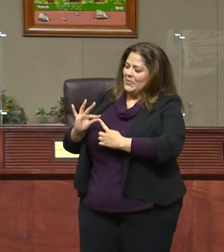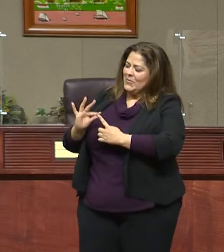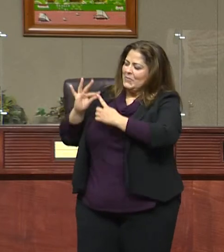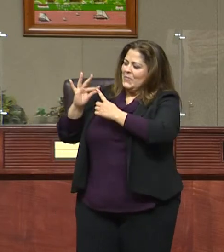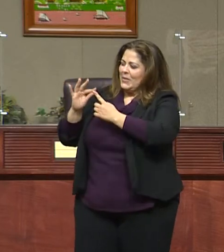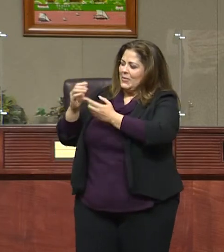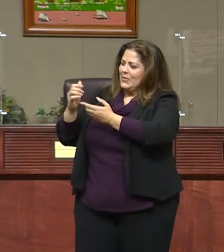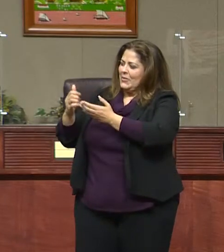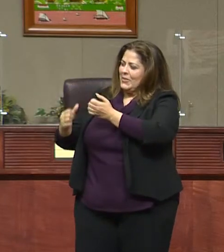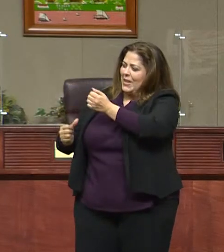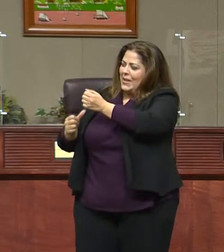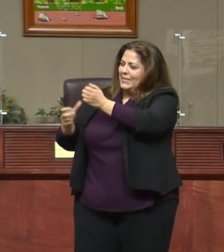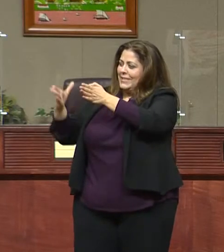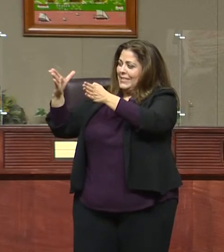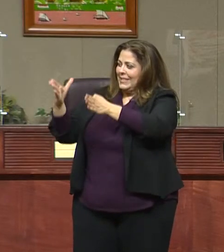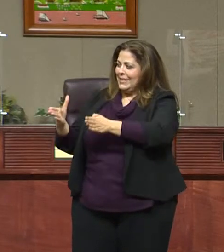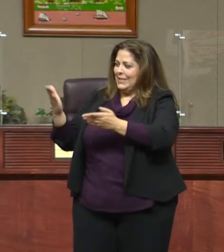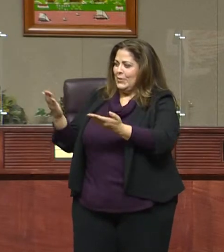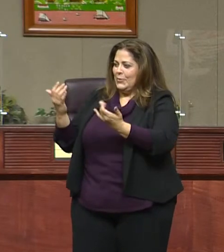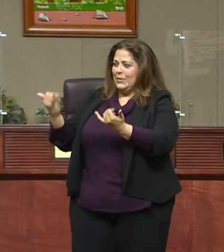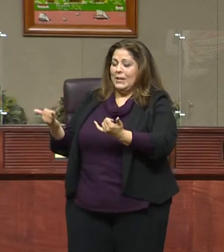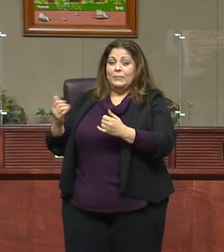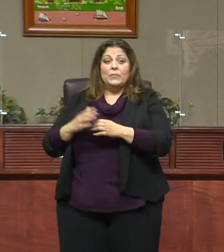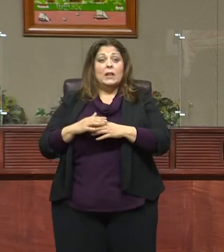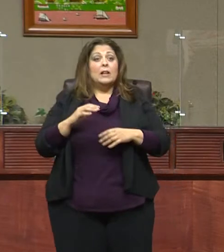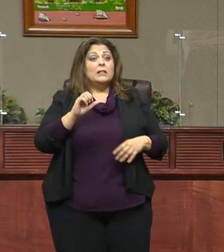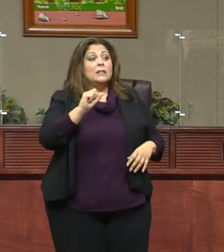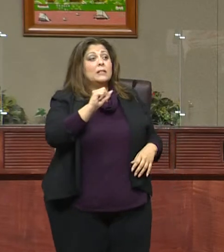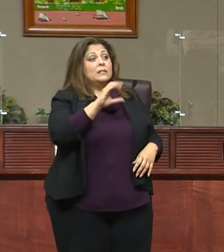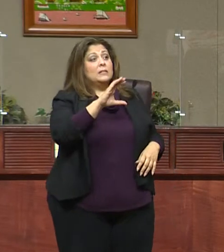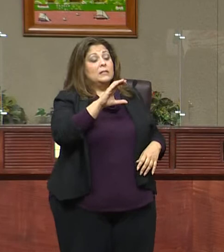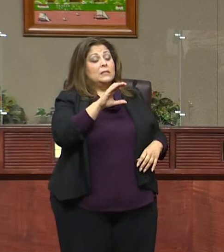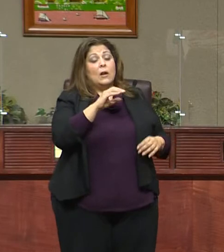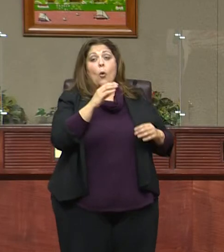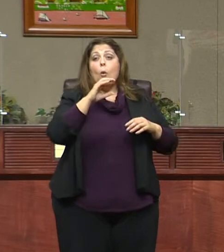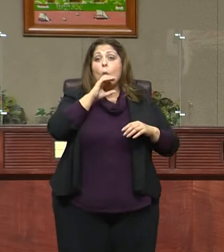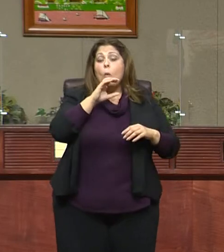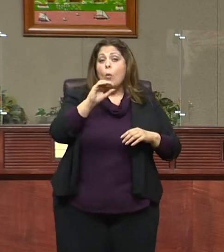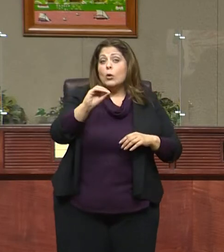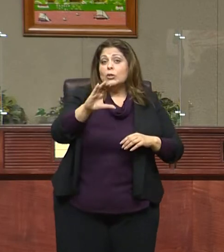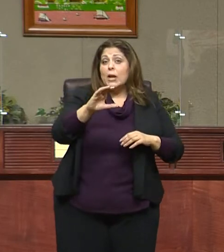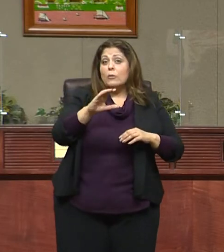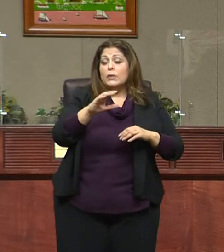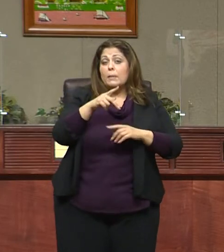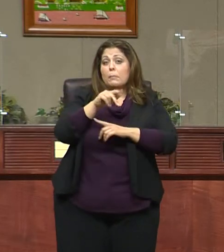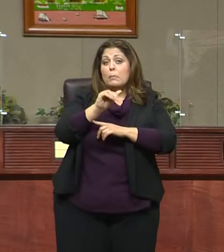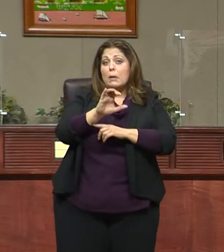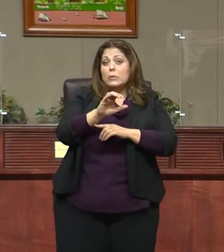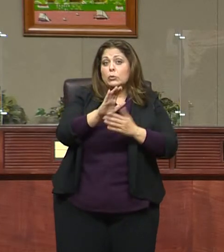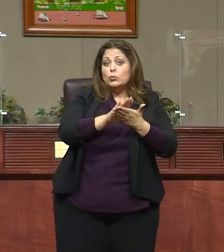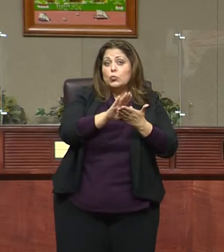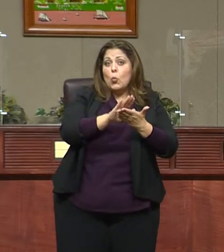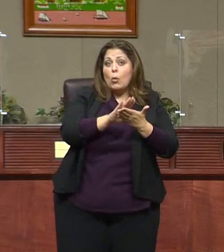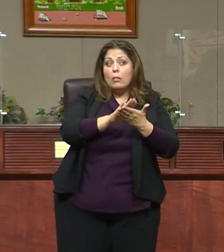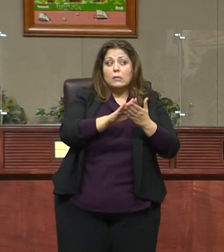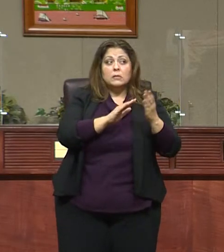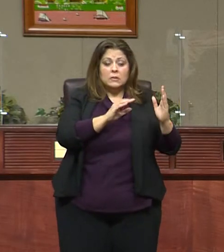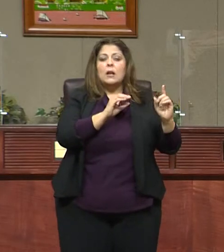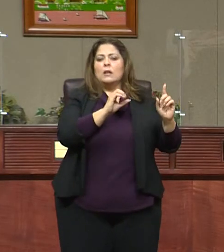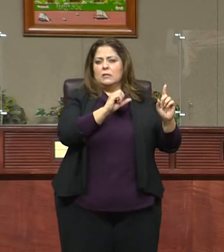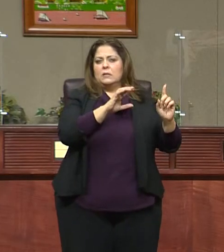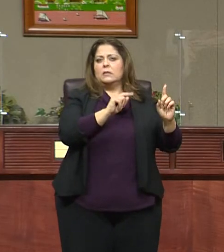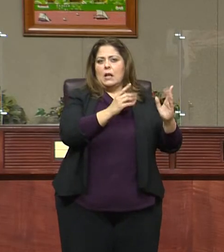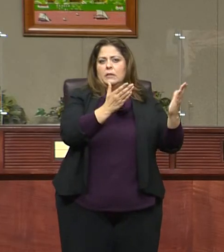here today. We have Mr. Scott Howard from the Orange County Public Schools, who's here, and as always,